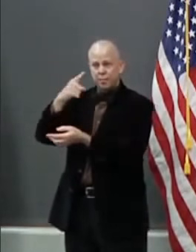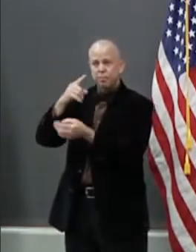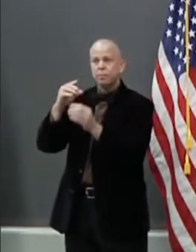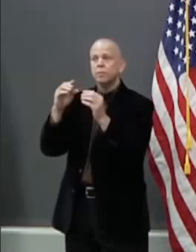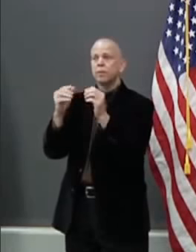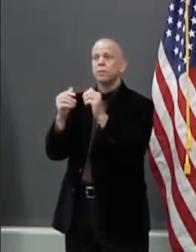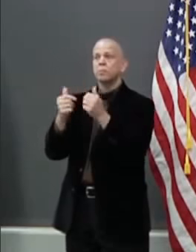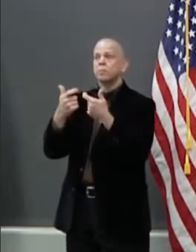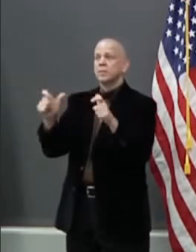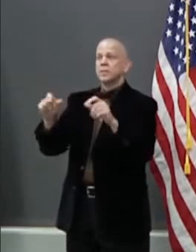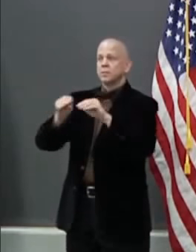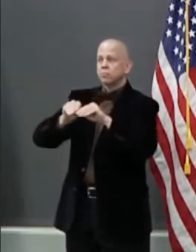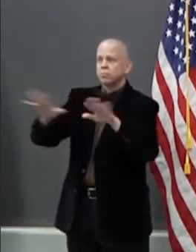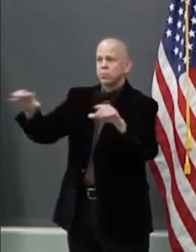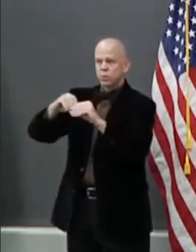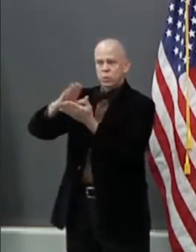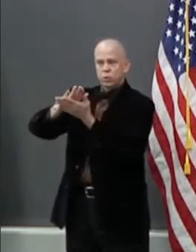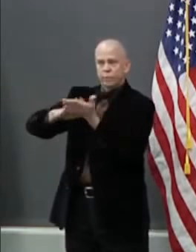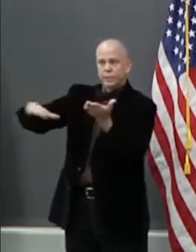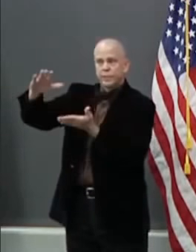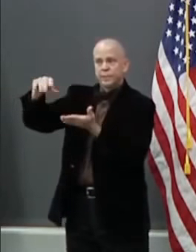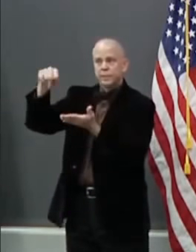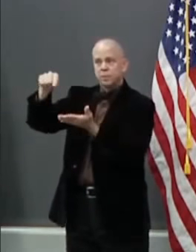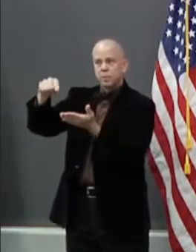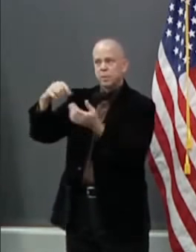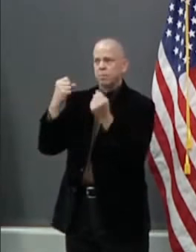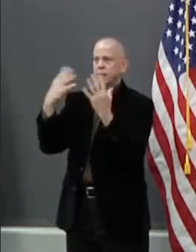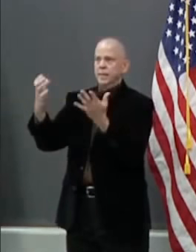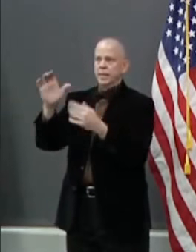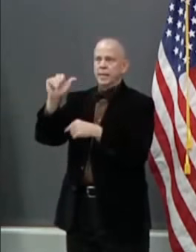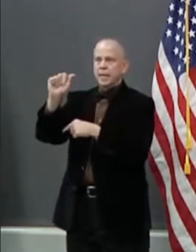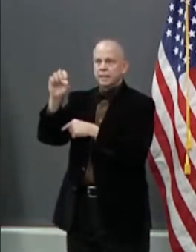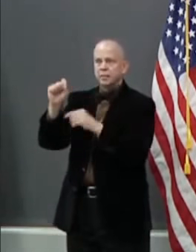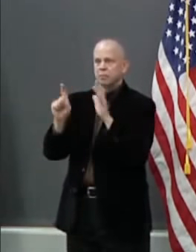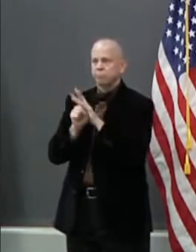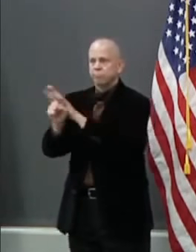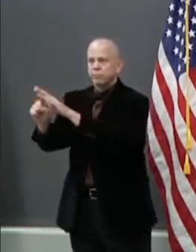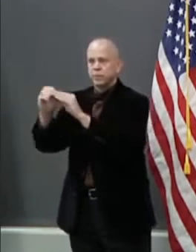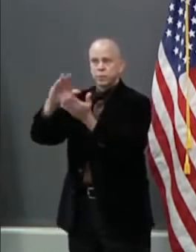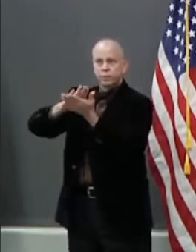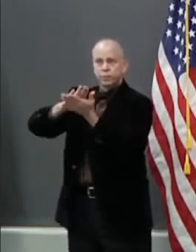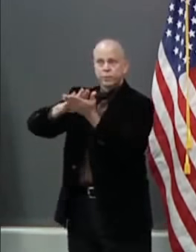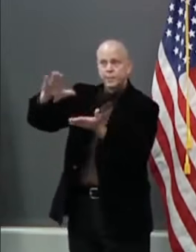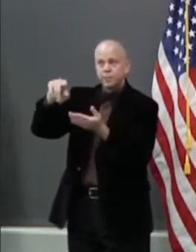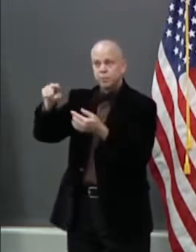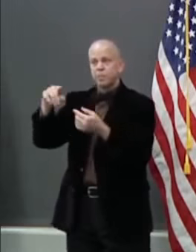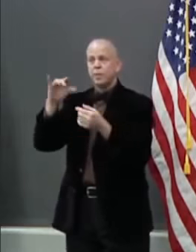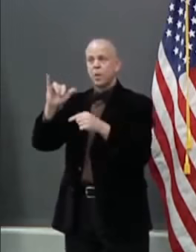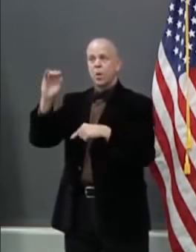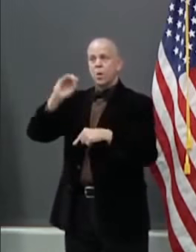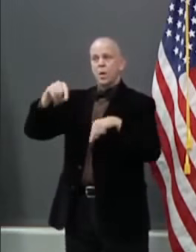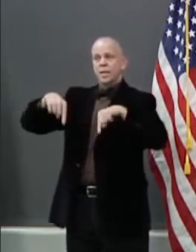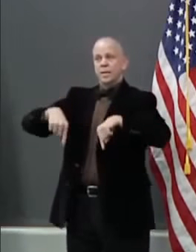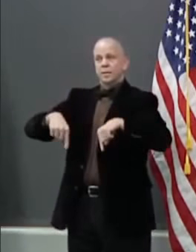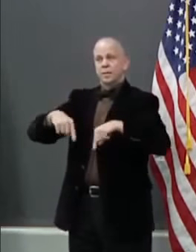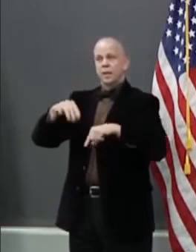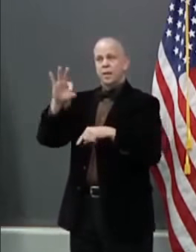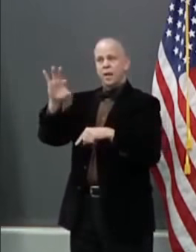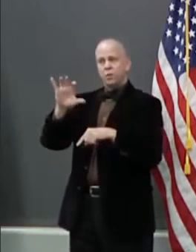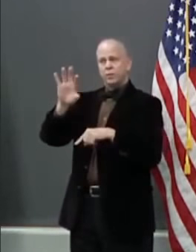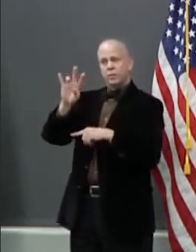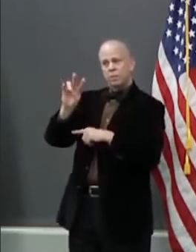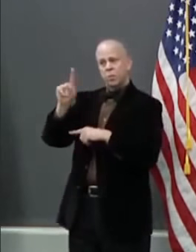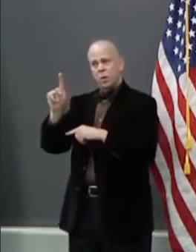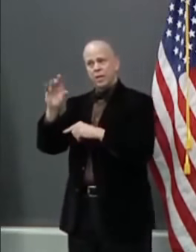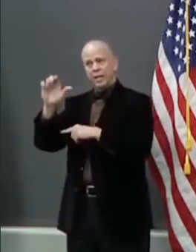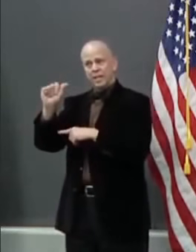cases at 1,600 universities. Here in Oregon, there are 971 cases. 539 of those